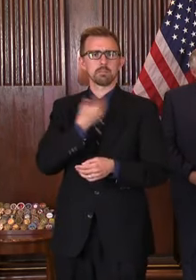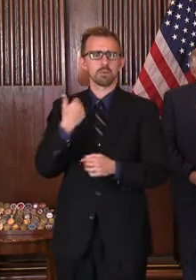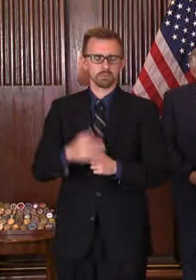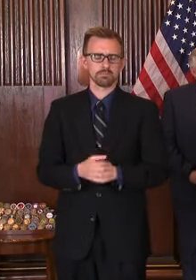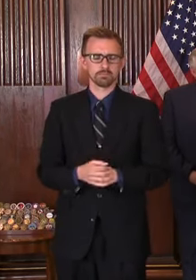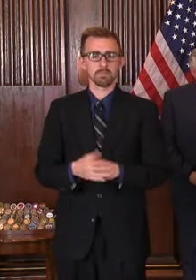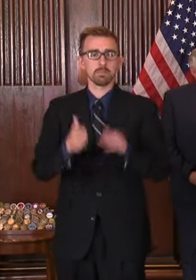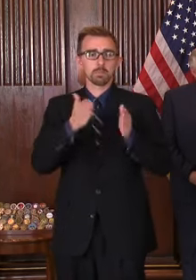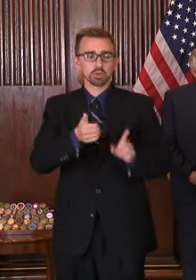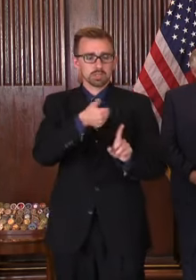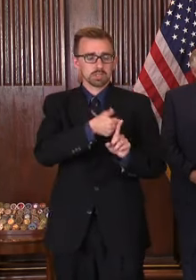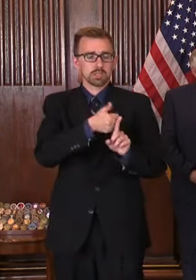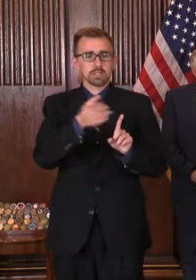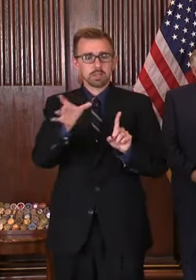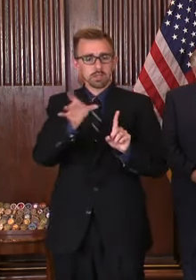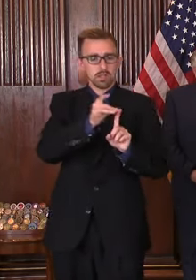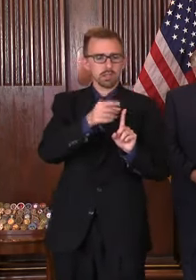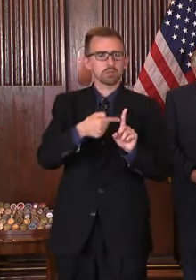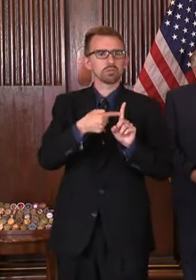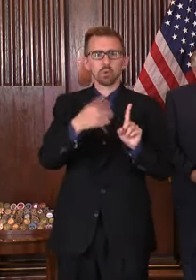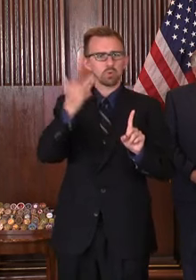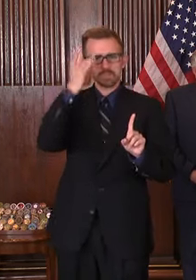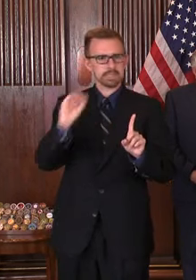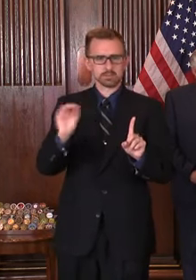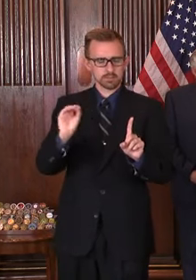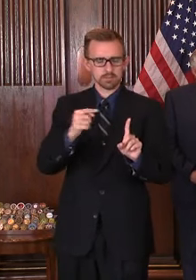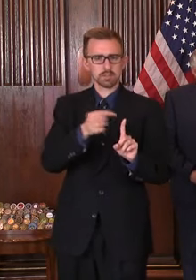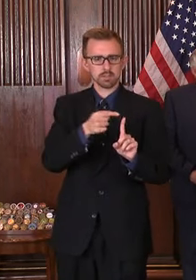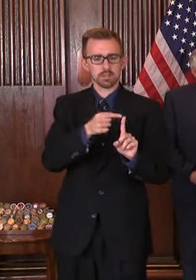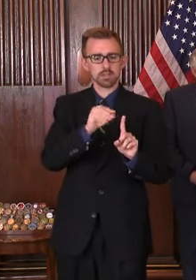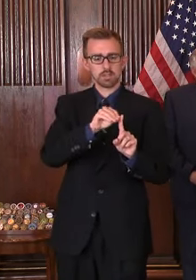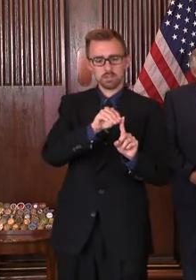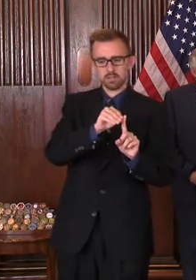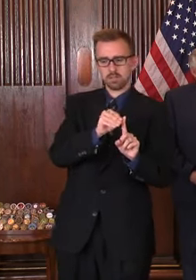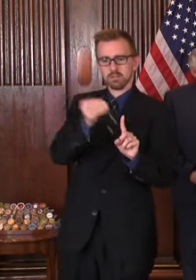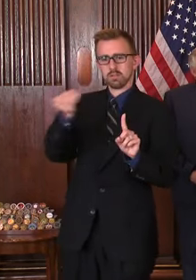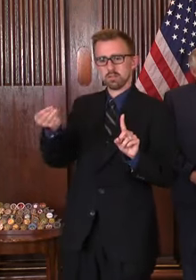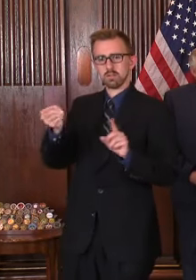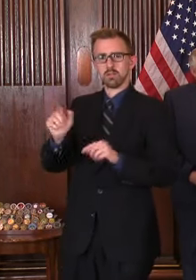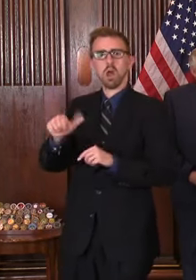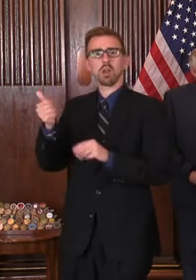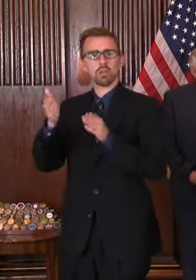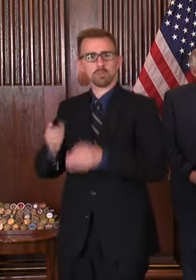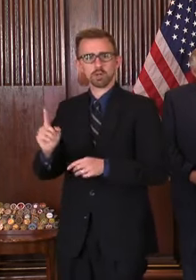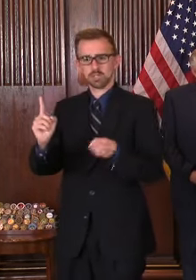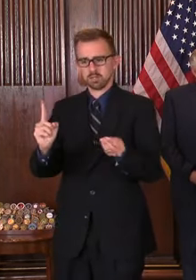is asymptomatic, who transmits the disease to the next person,